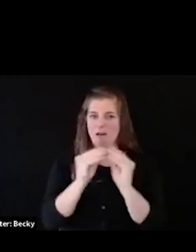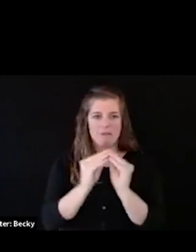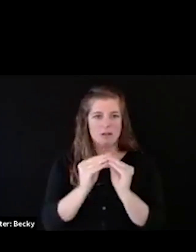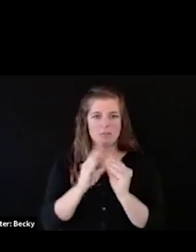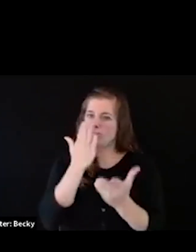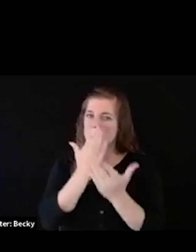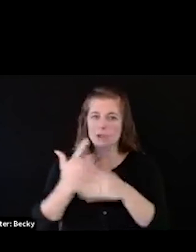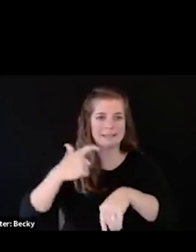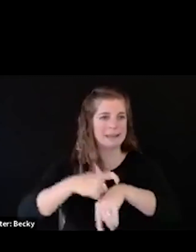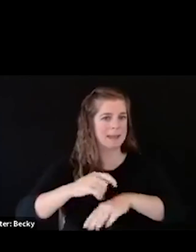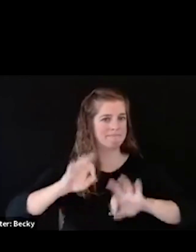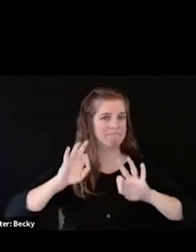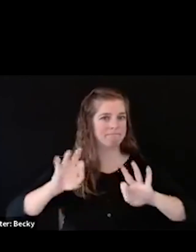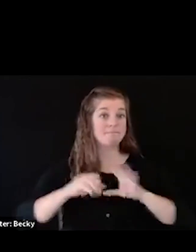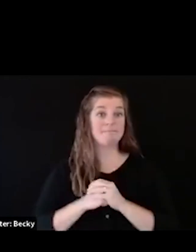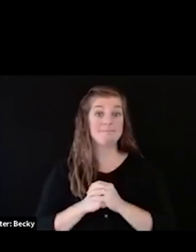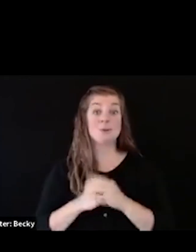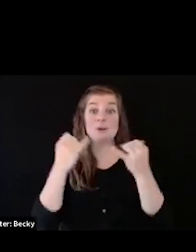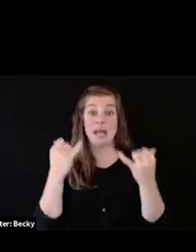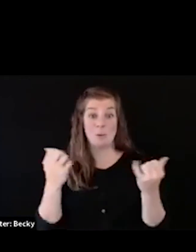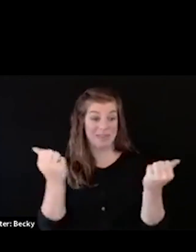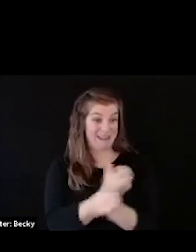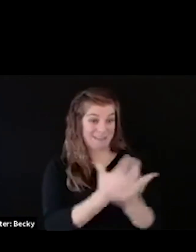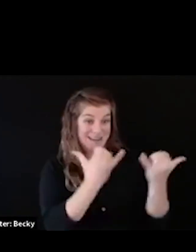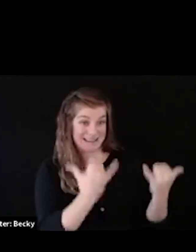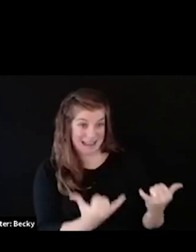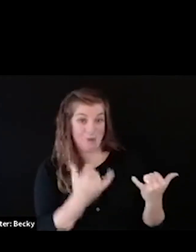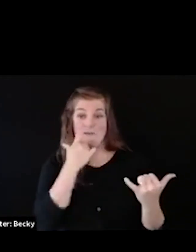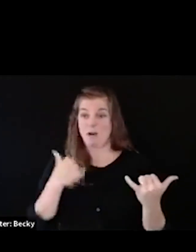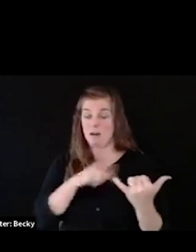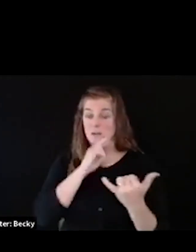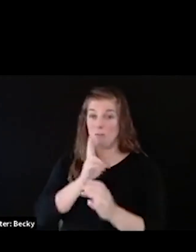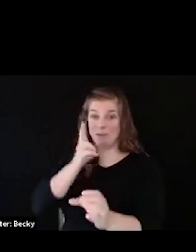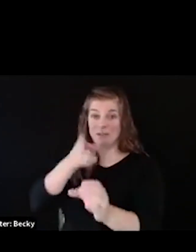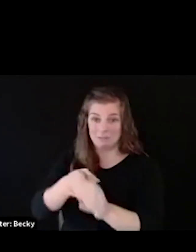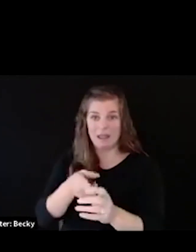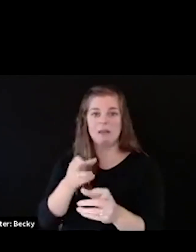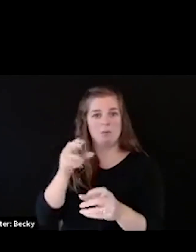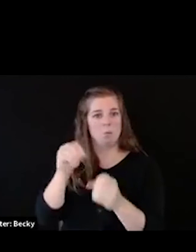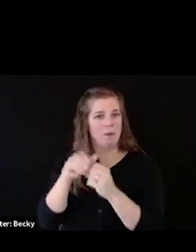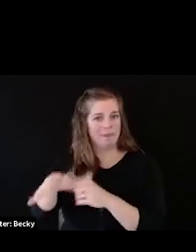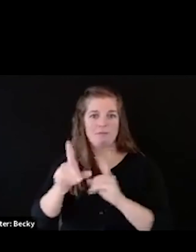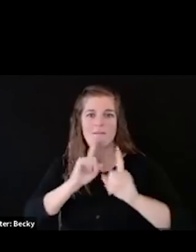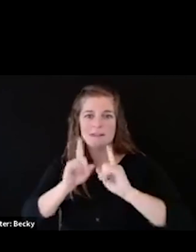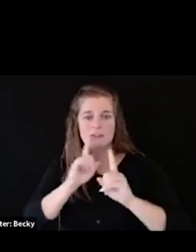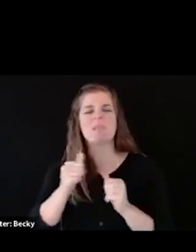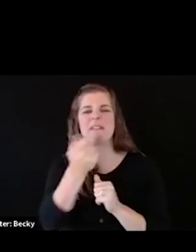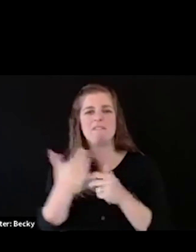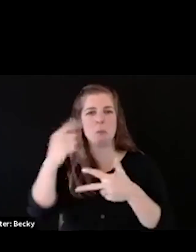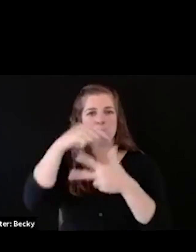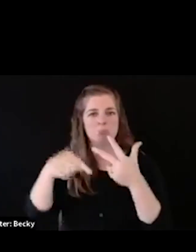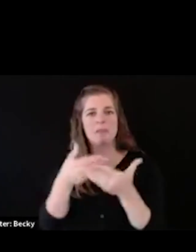of that. And in the spirit of all that, in the spirit of participating in and contributing to that conversation, I have a few key points that I want to